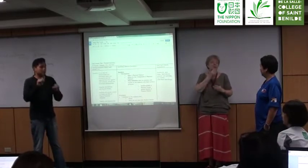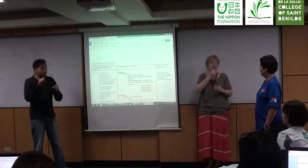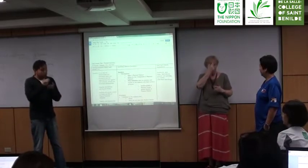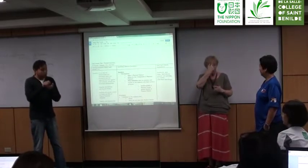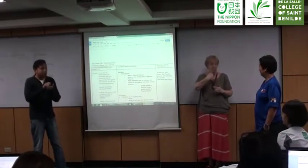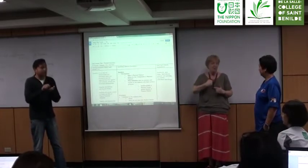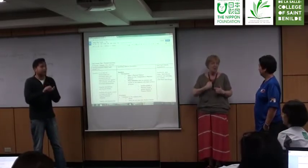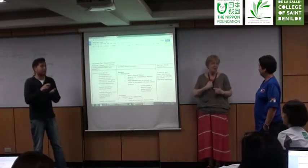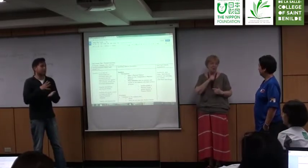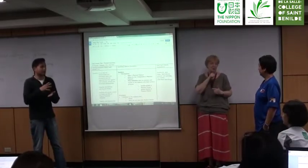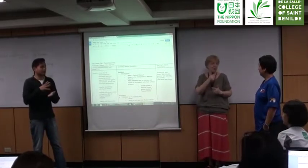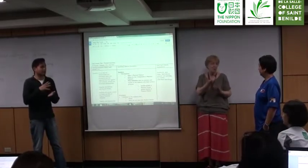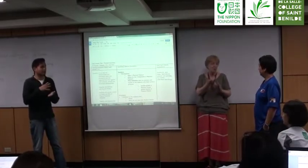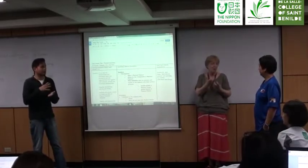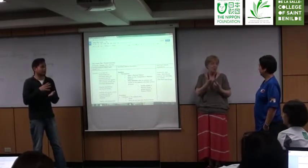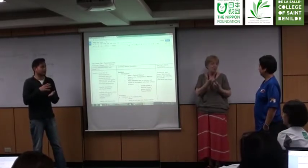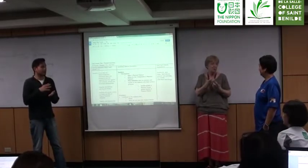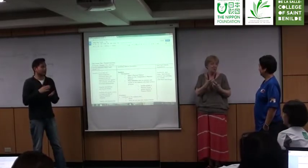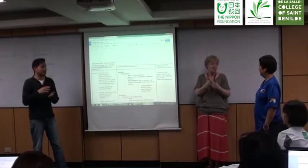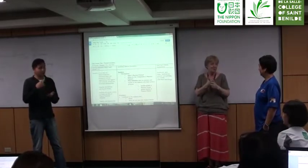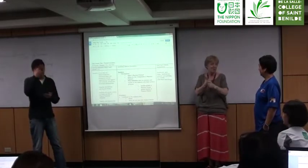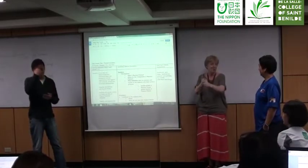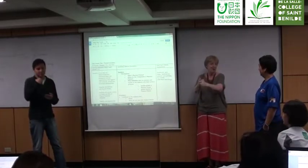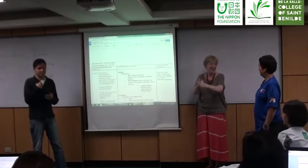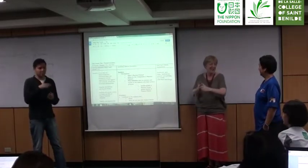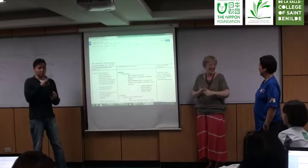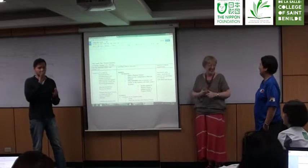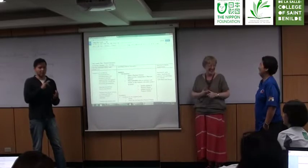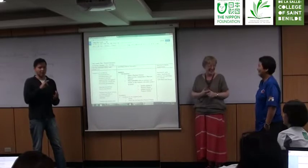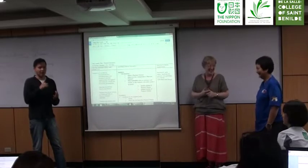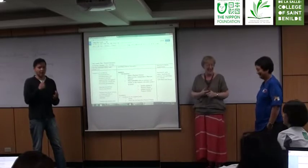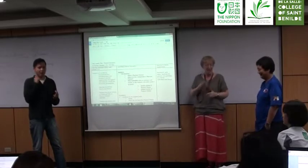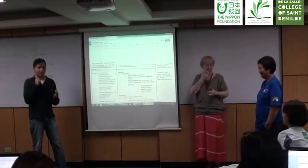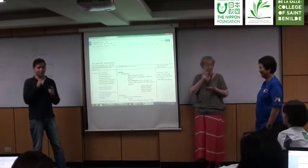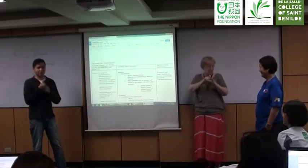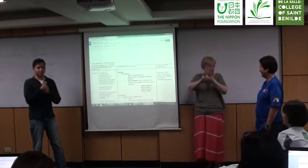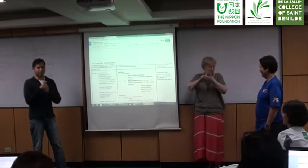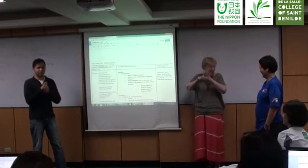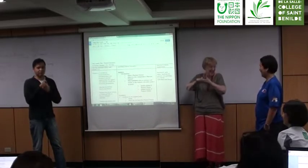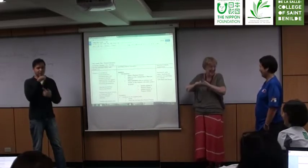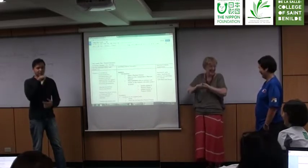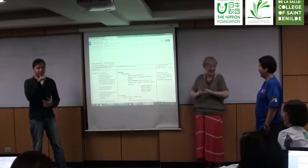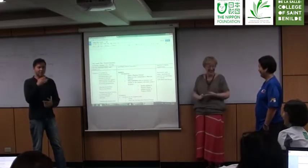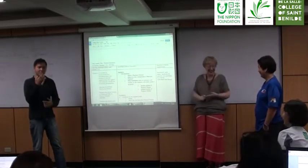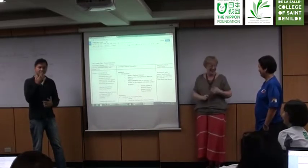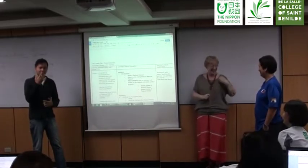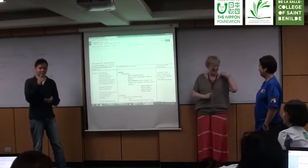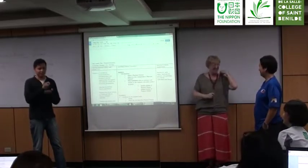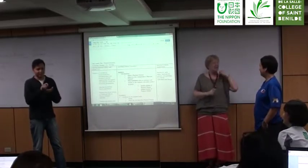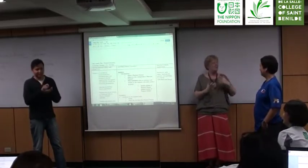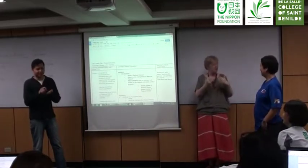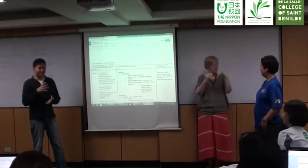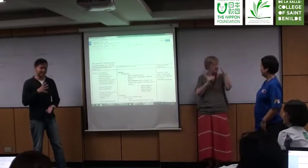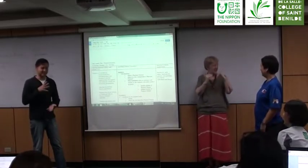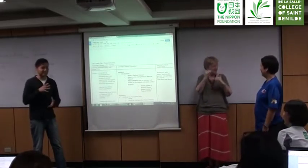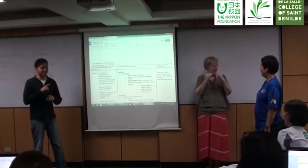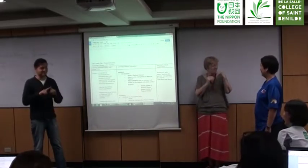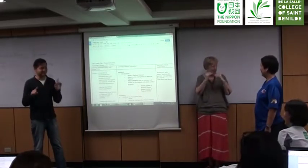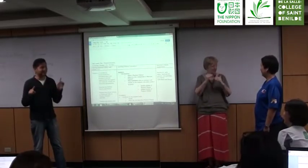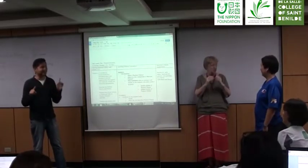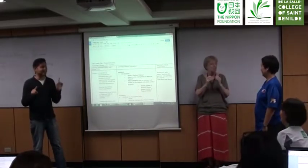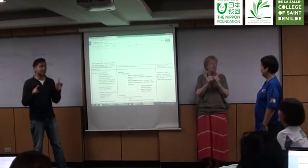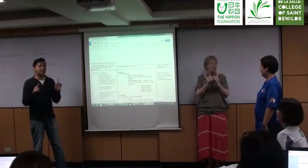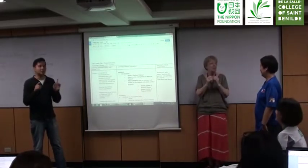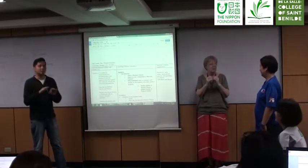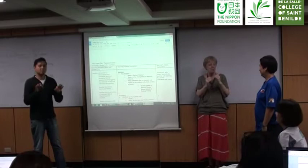and it's good for someone like me who doesn't want to write. I would prefer to write. So it's, you have to have